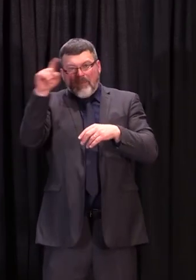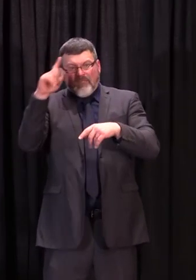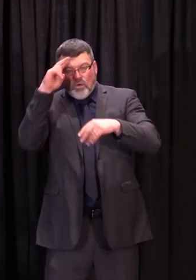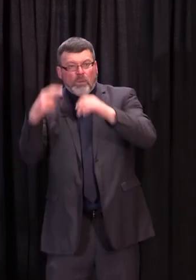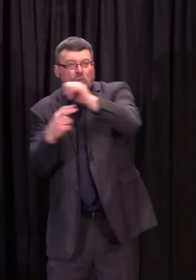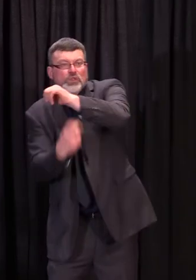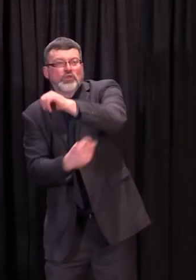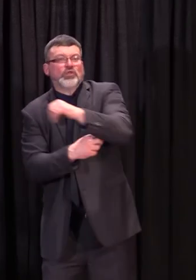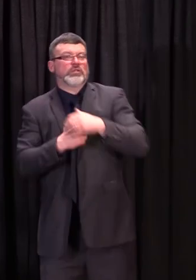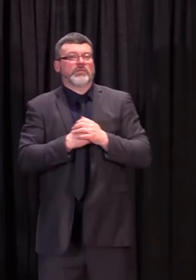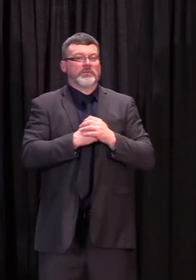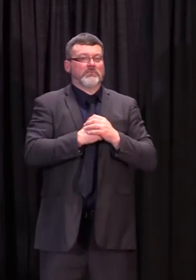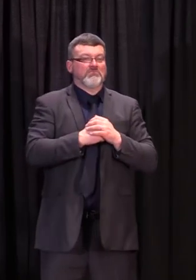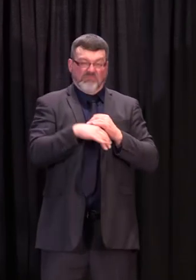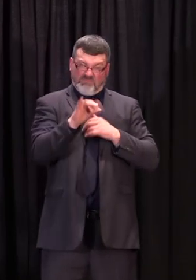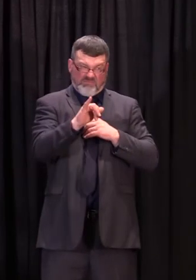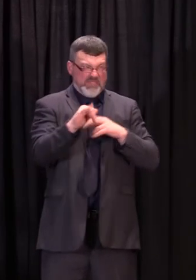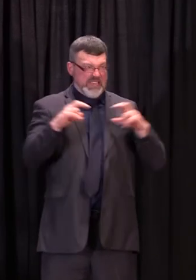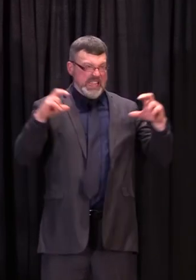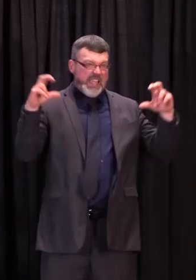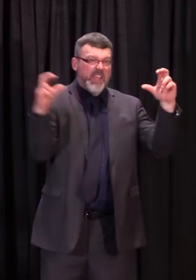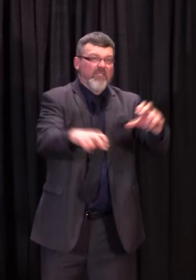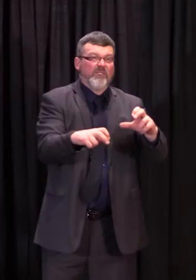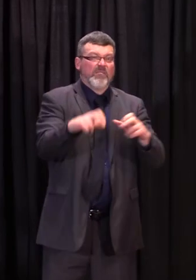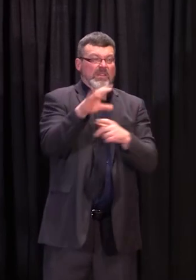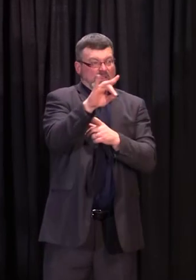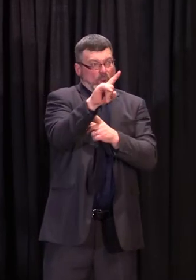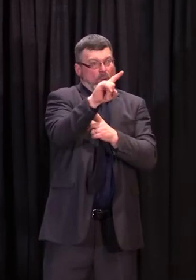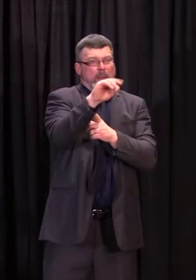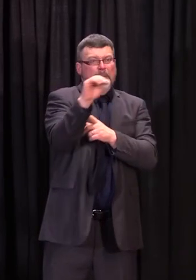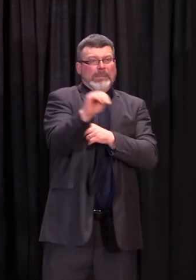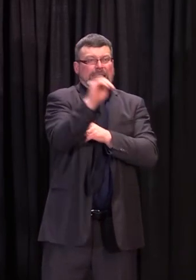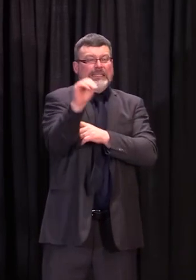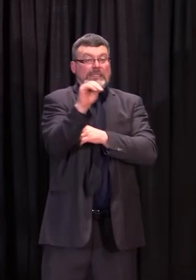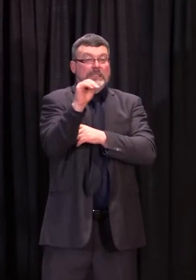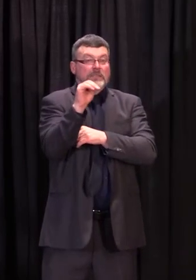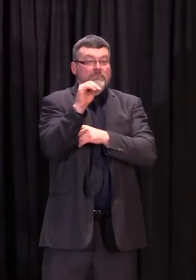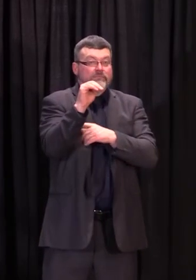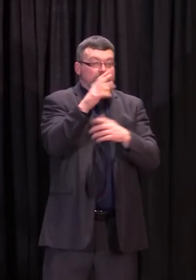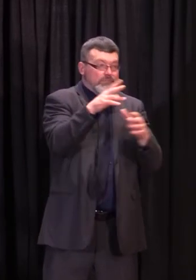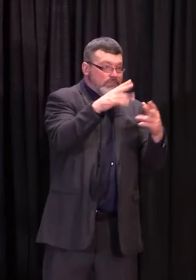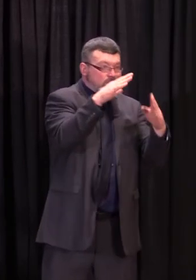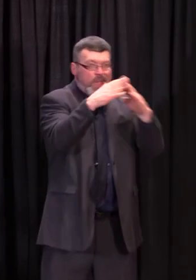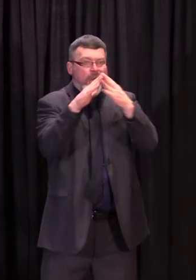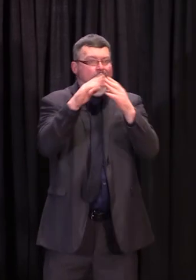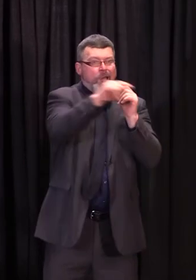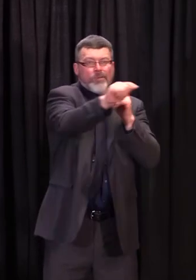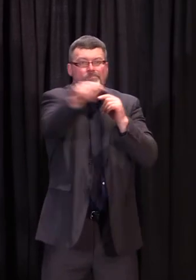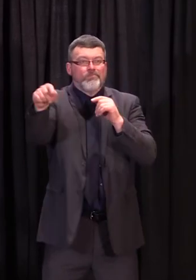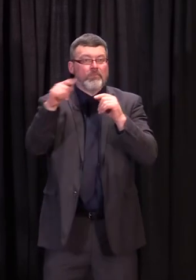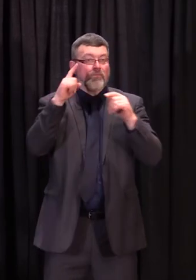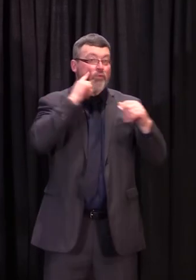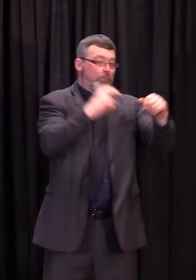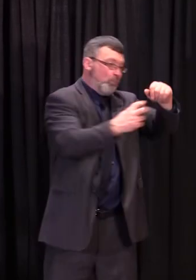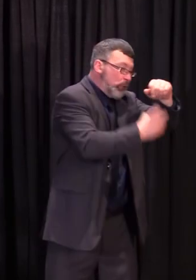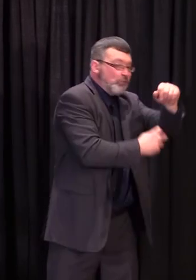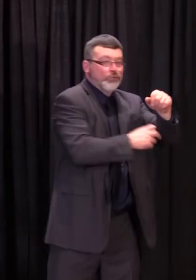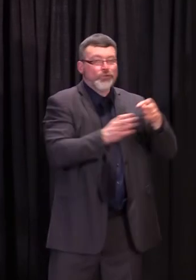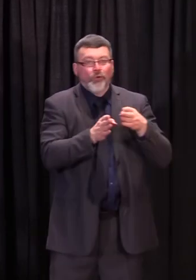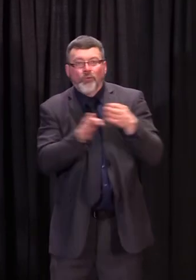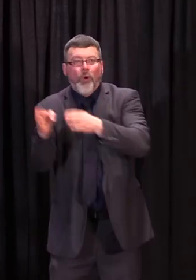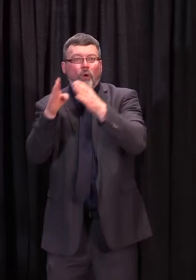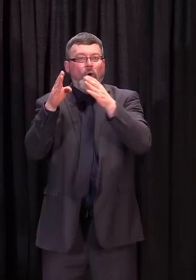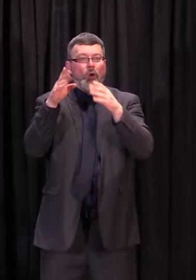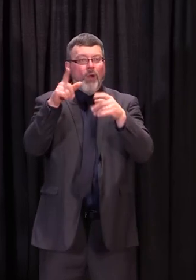programs, from bridges and roads to disaster assistance and grants. We can also do more